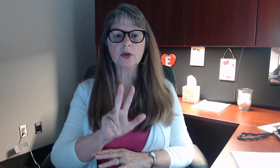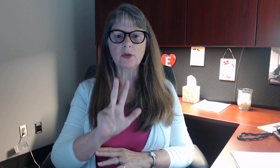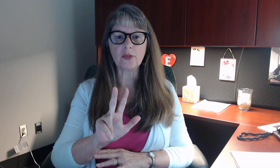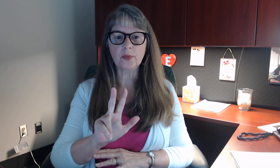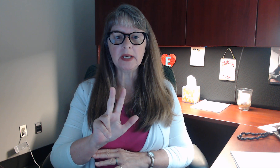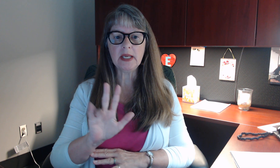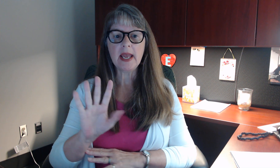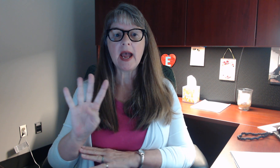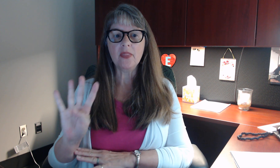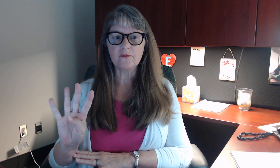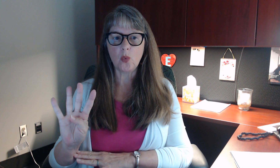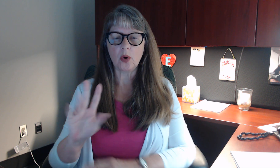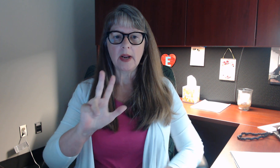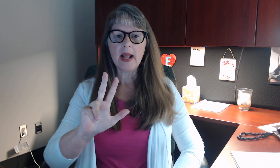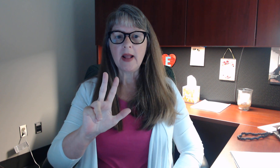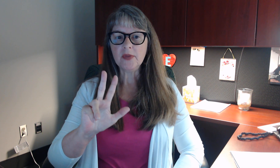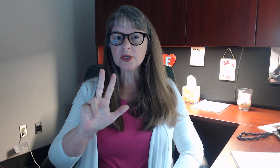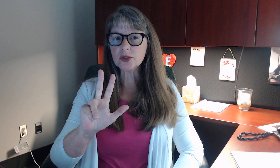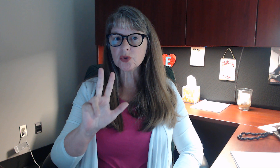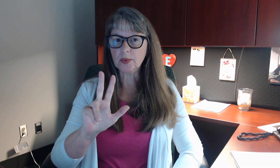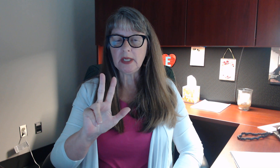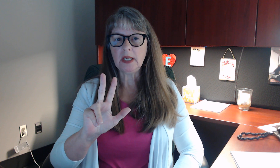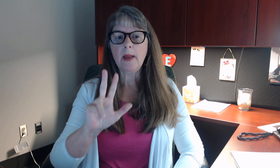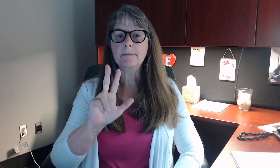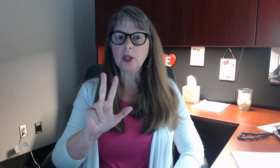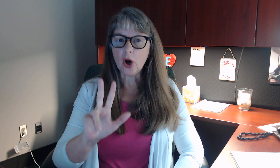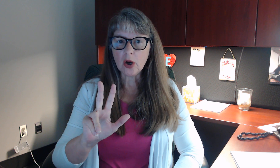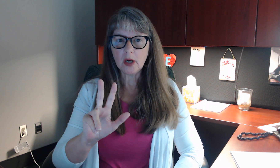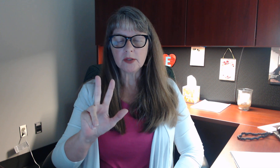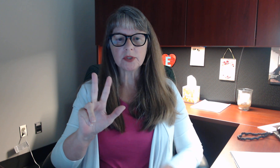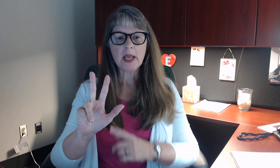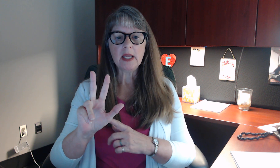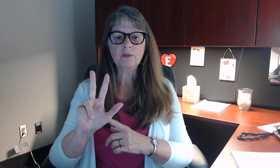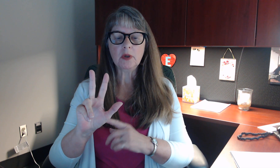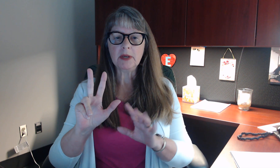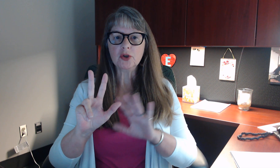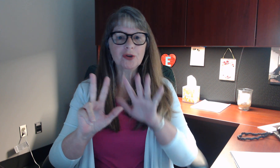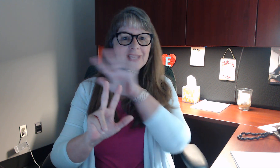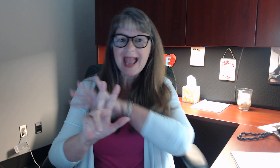the 3 and the 4. And this is 3 because you can